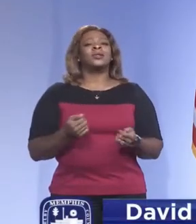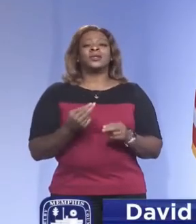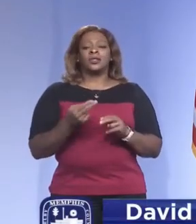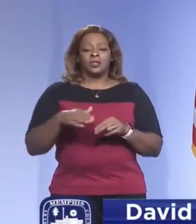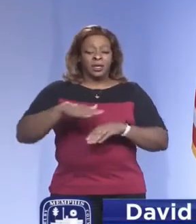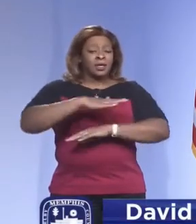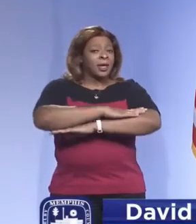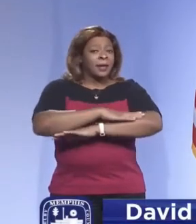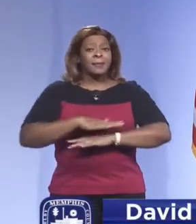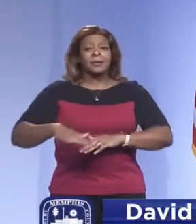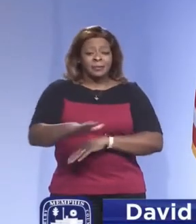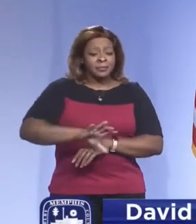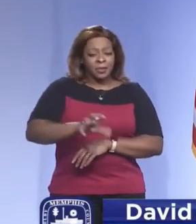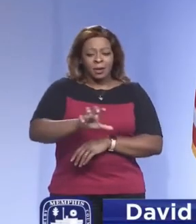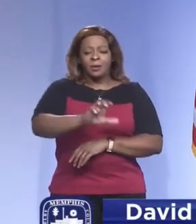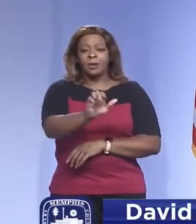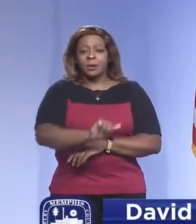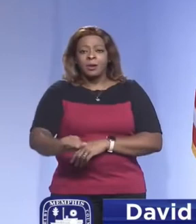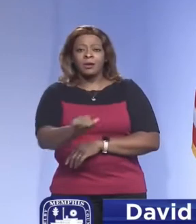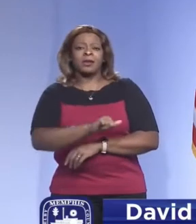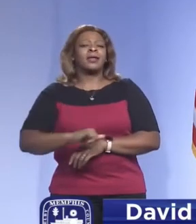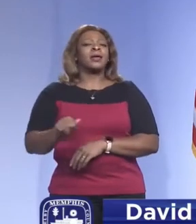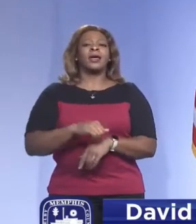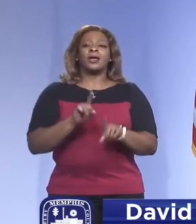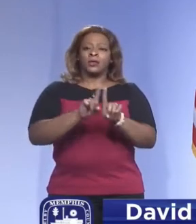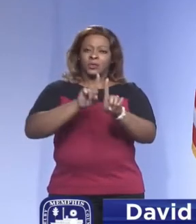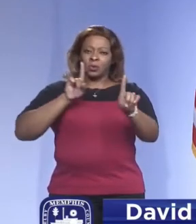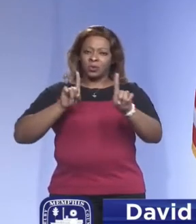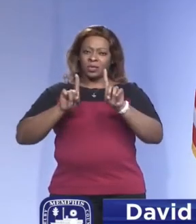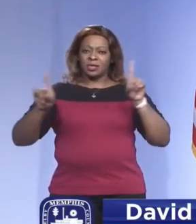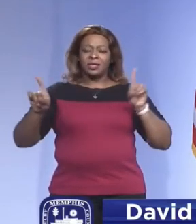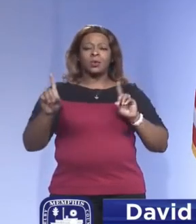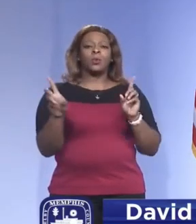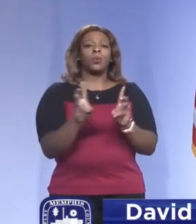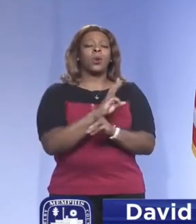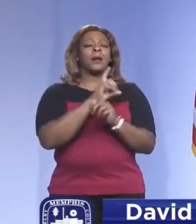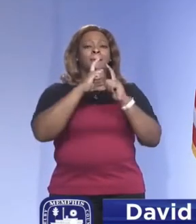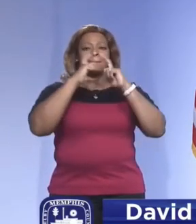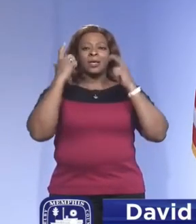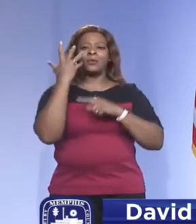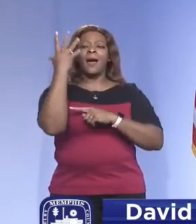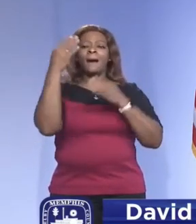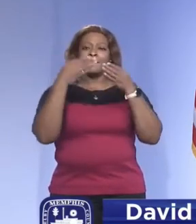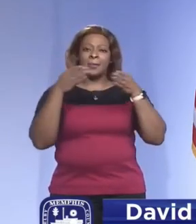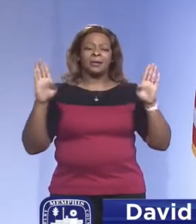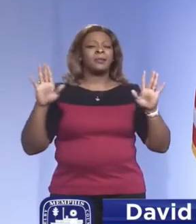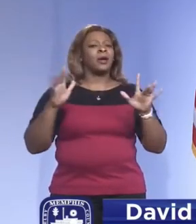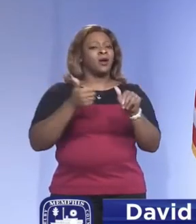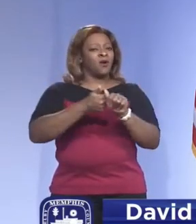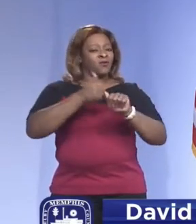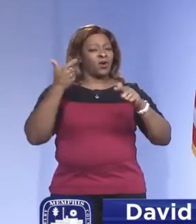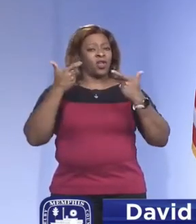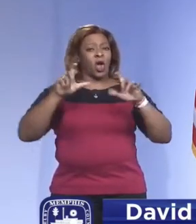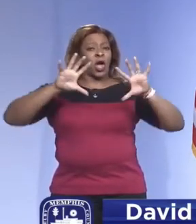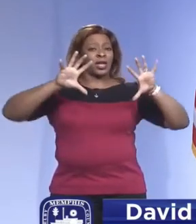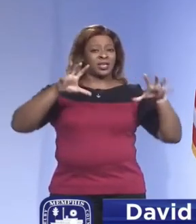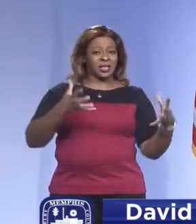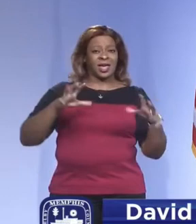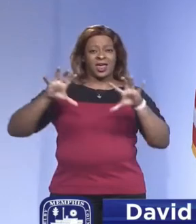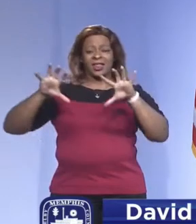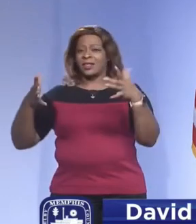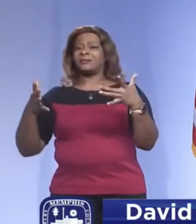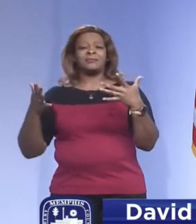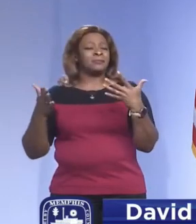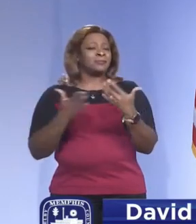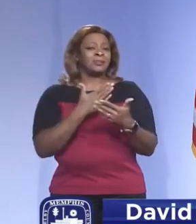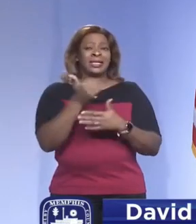surfaces, social distancing, wearing a mask whenever in public, and avoiding large gatherings, even 10